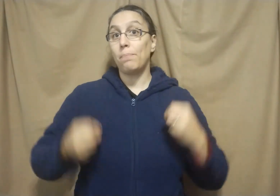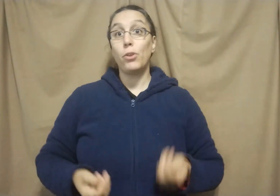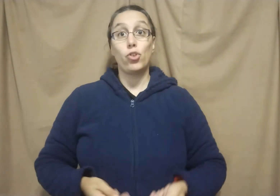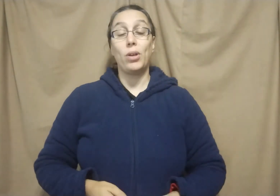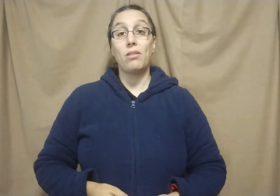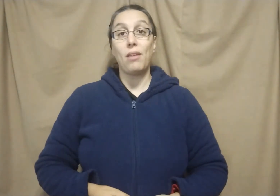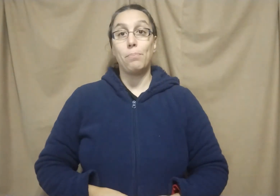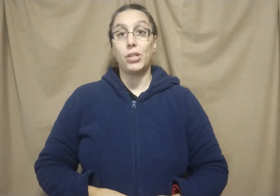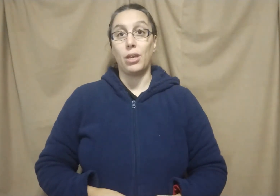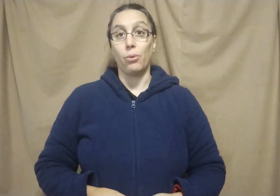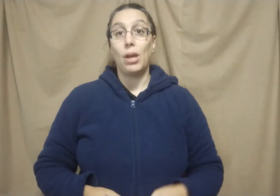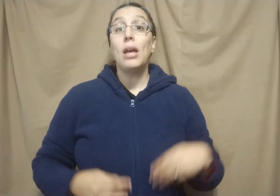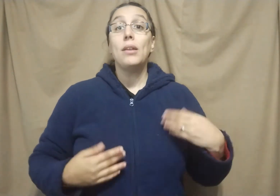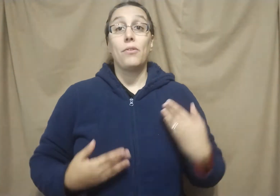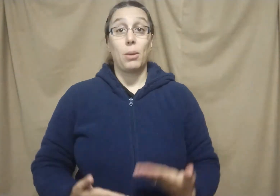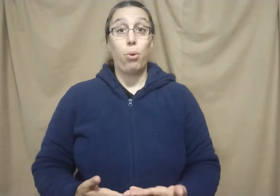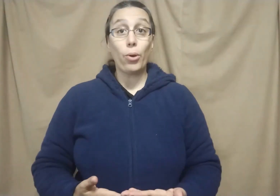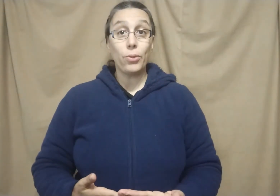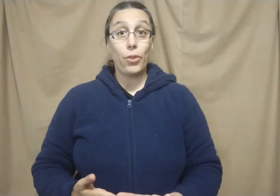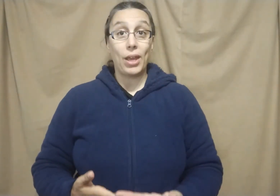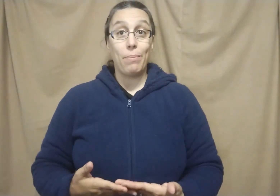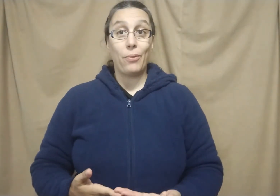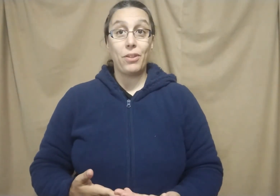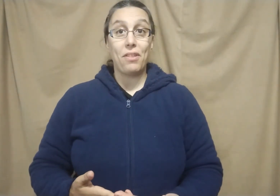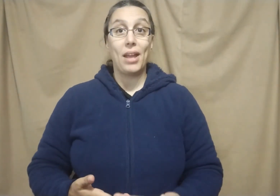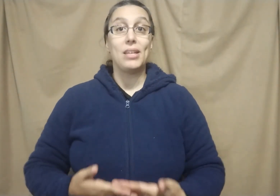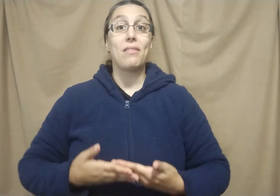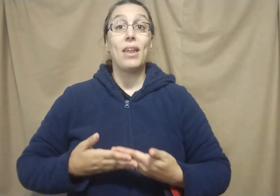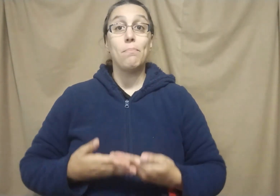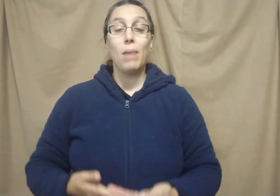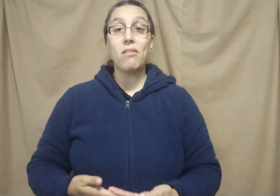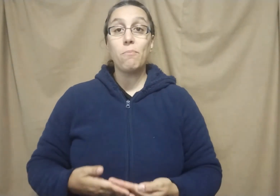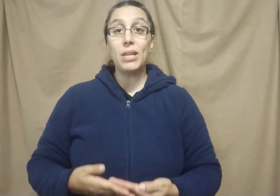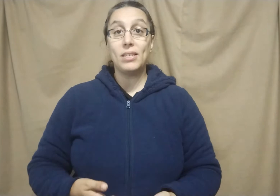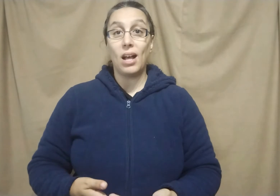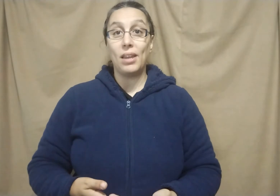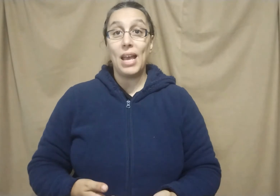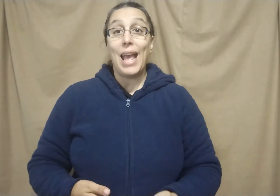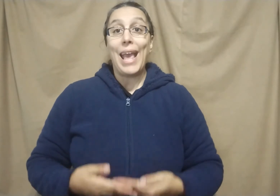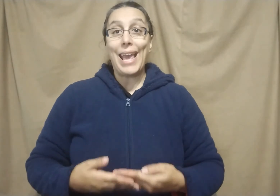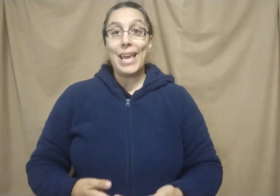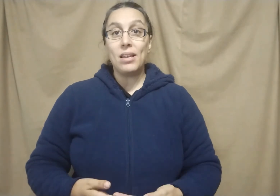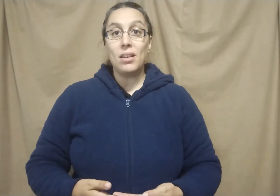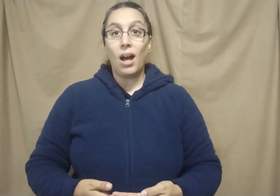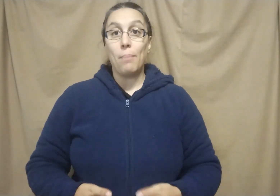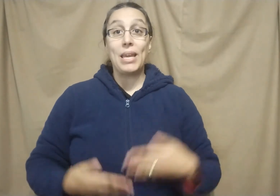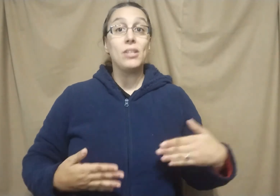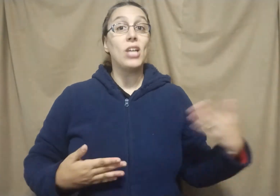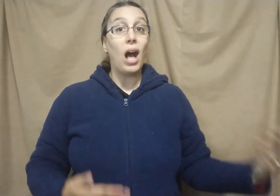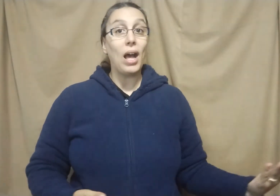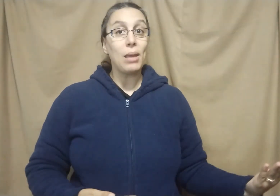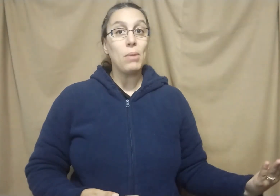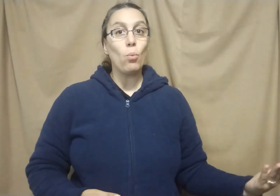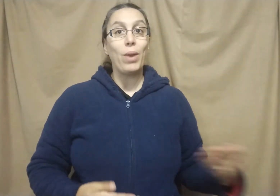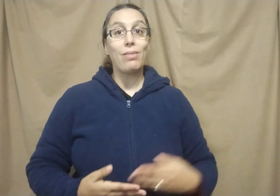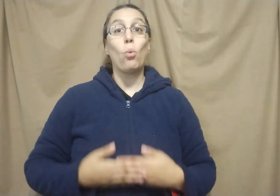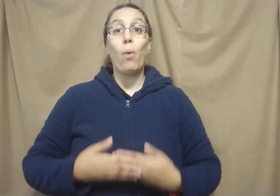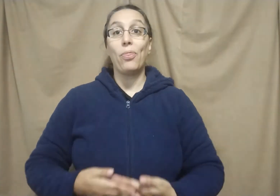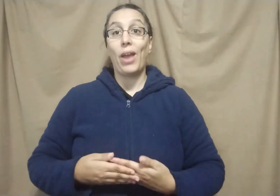The choice is up to you. Now, the important thing about this sign is that it must be done in time with what the